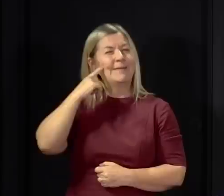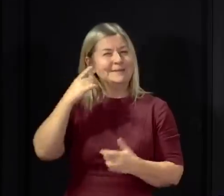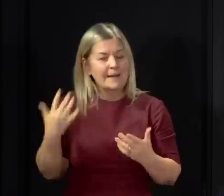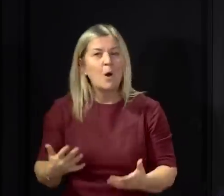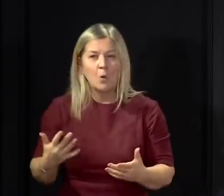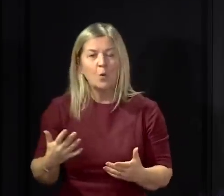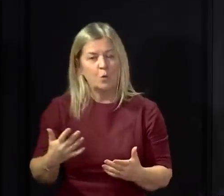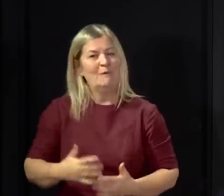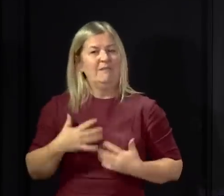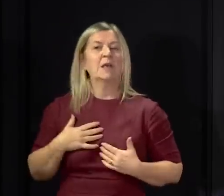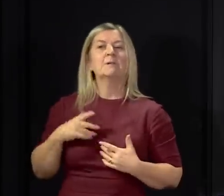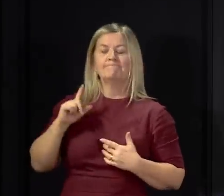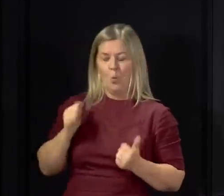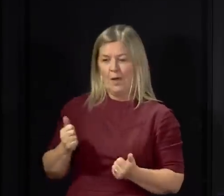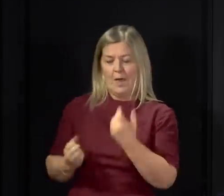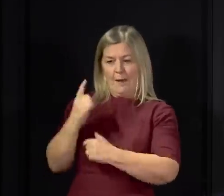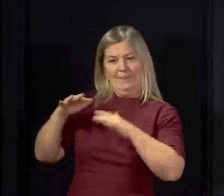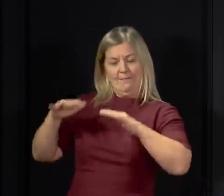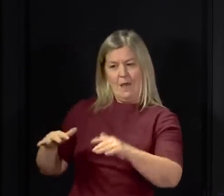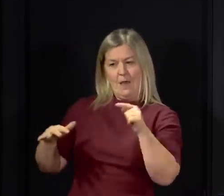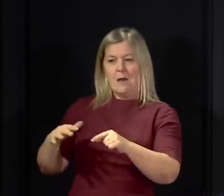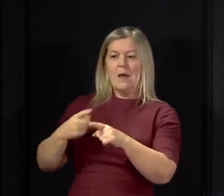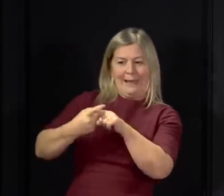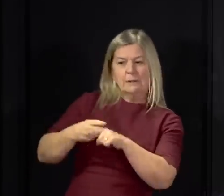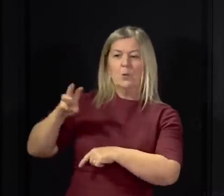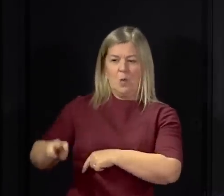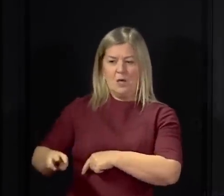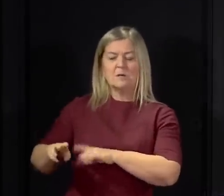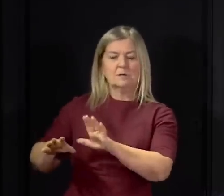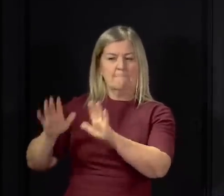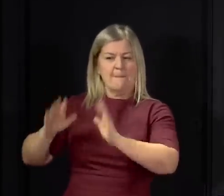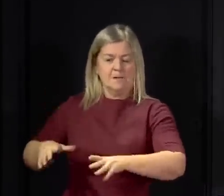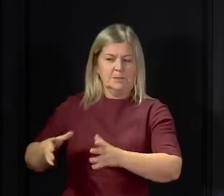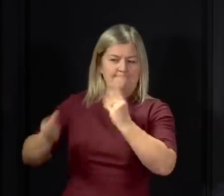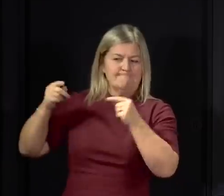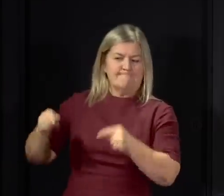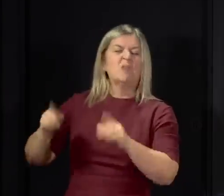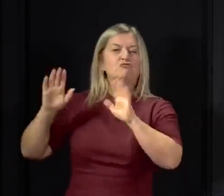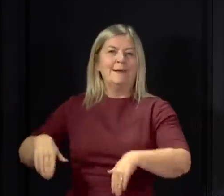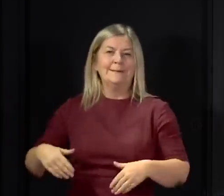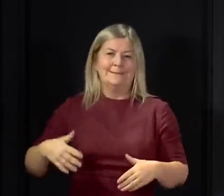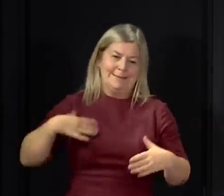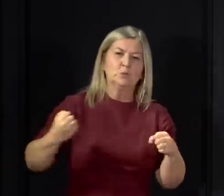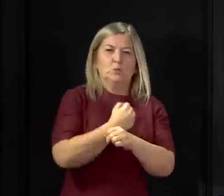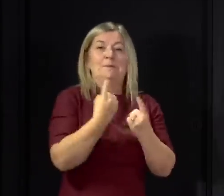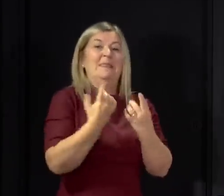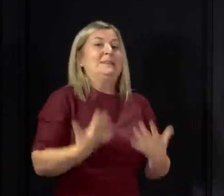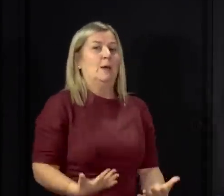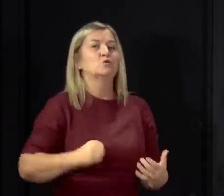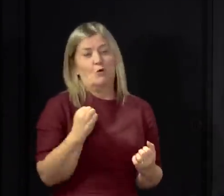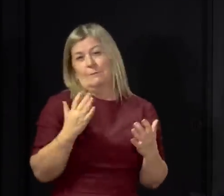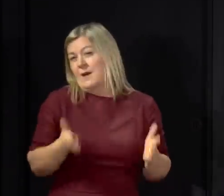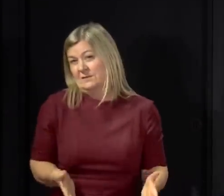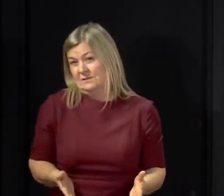very seriously and make sure our actions are appropriate in the face of that. So my judgment is that if we do nothing now or do too little